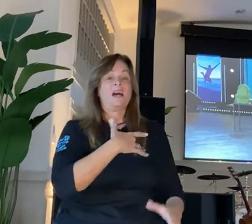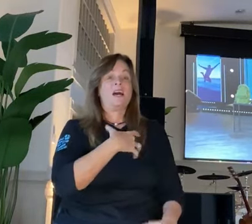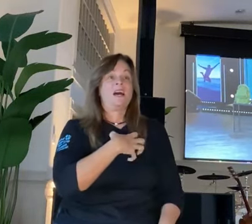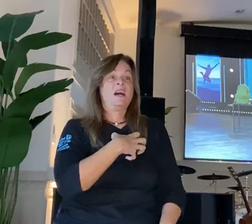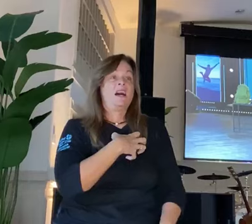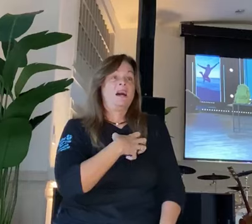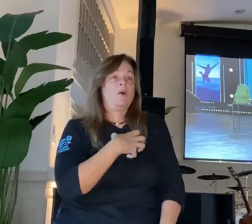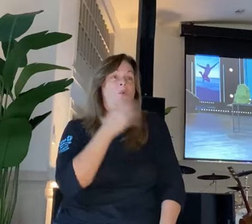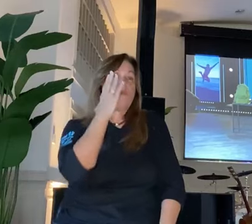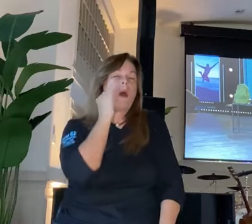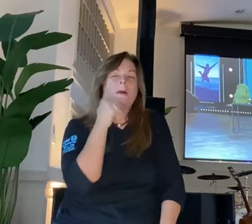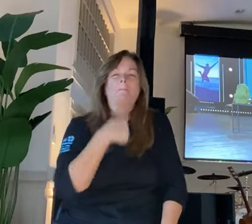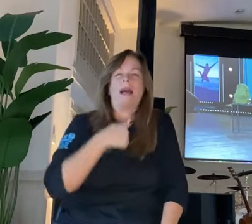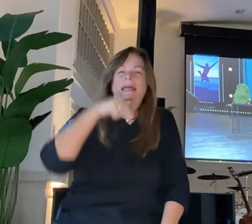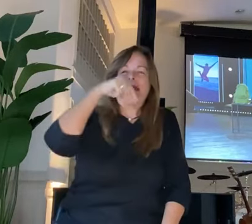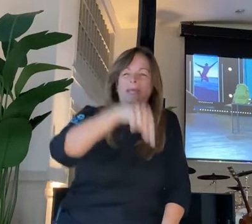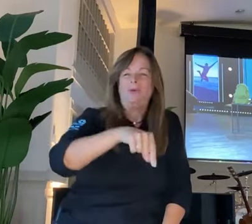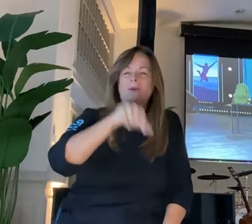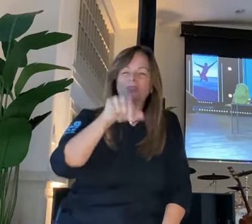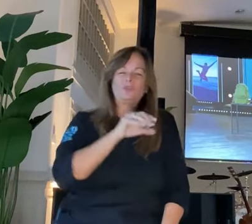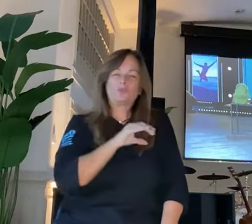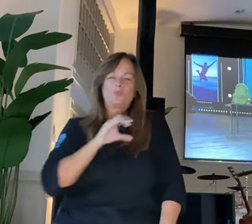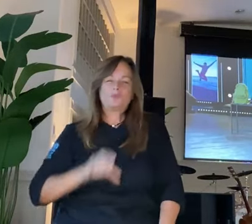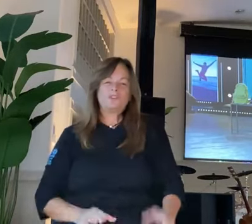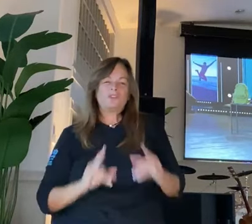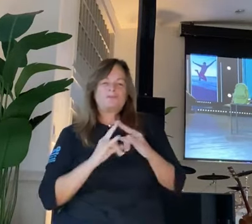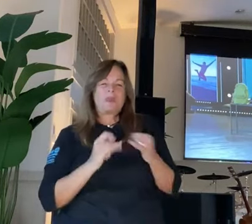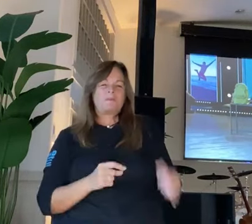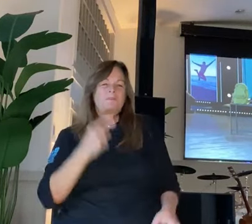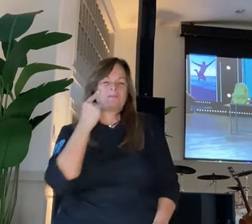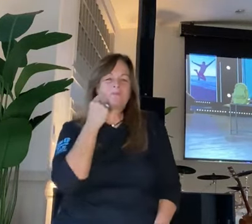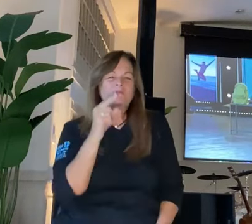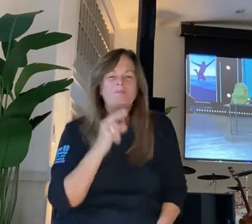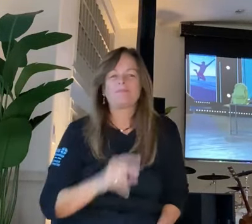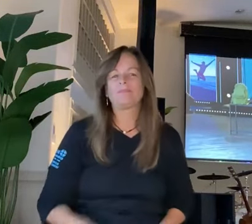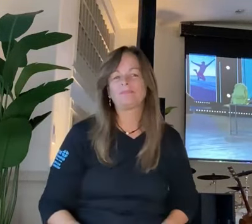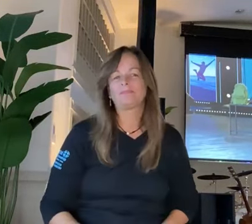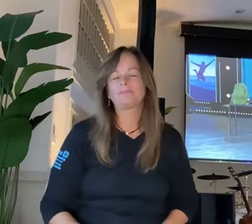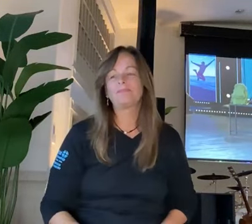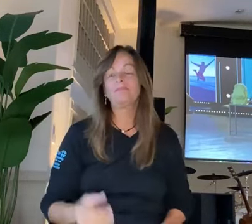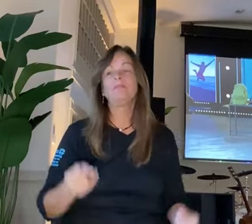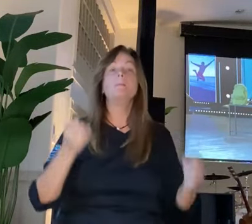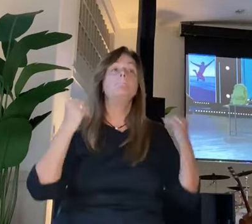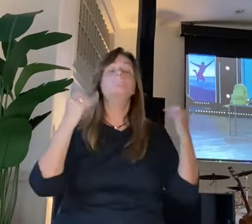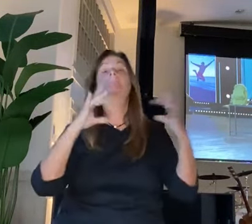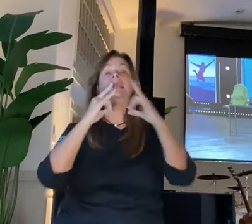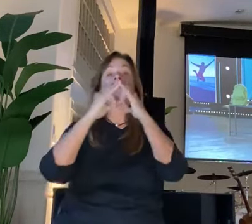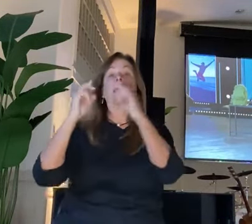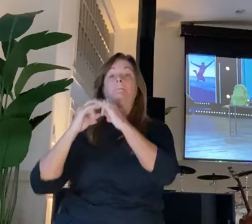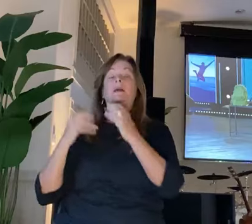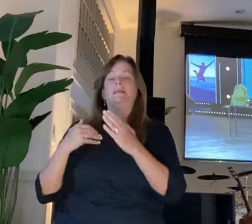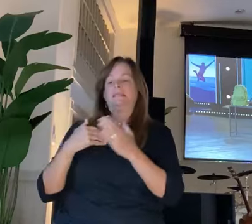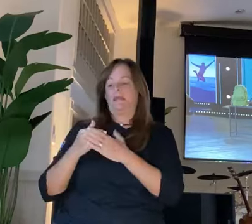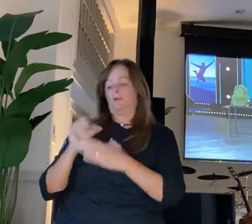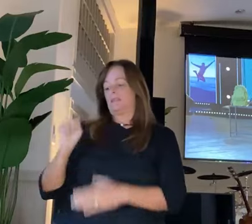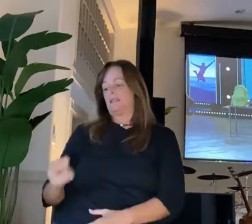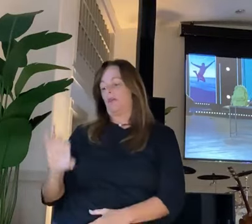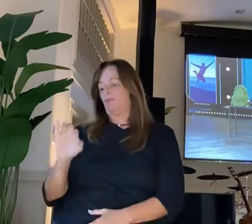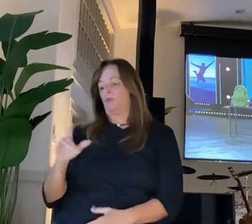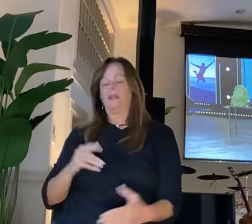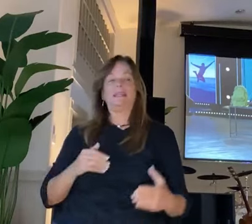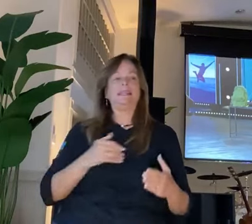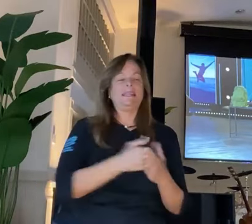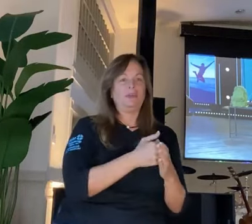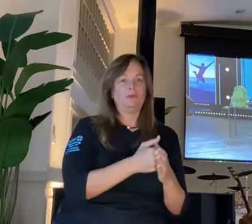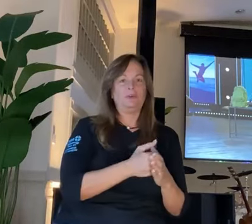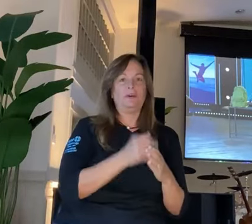I thought, why in the world am I here? What have I gotten myself into? There was plenty of camps between South Florida and somewhere closer to